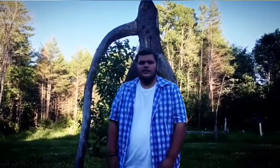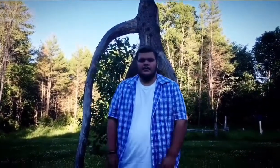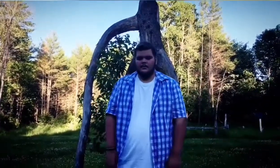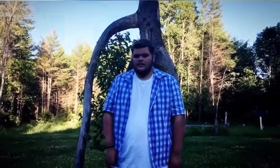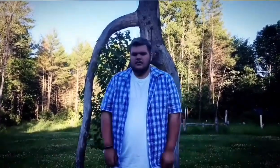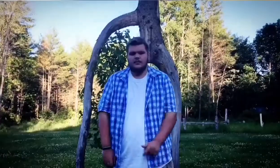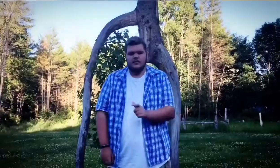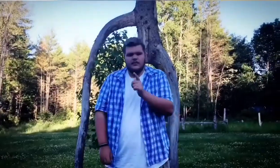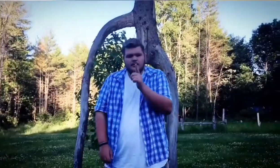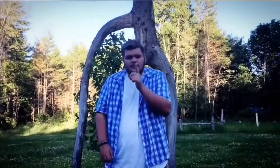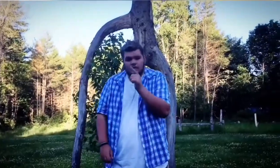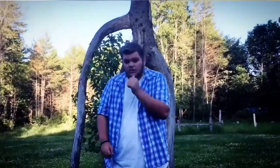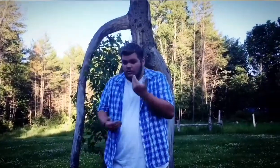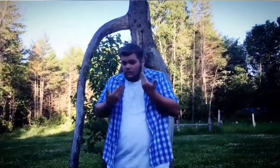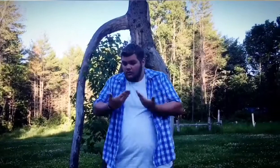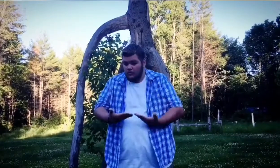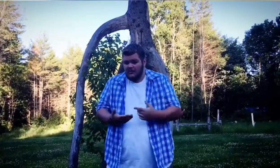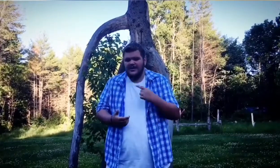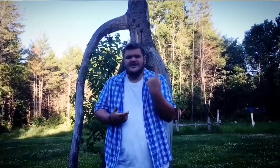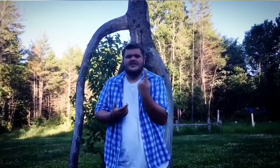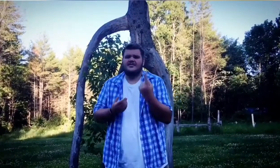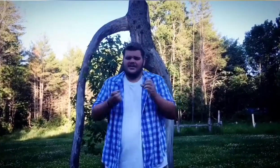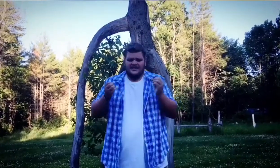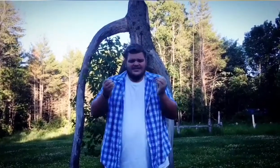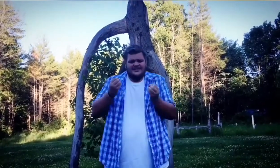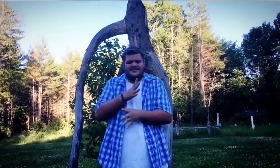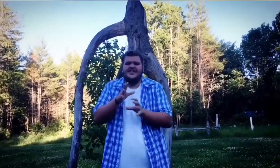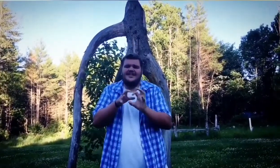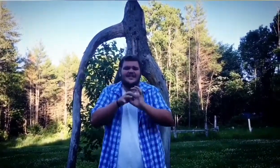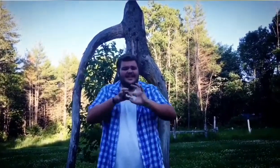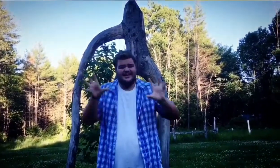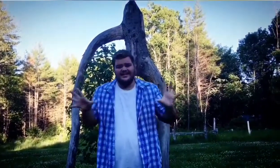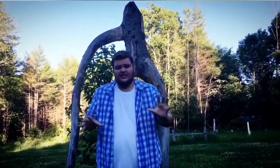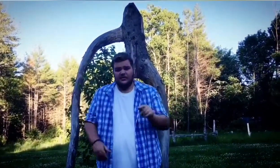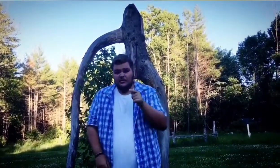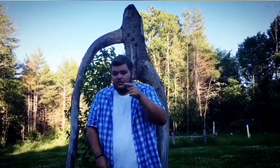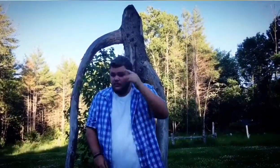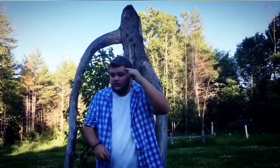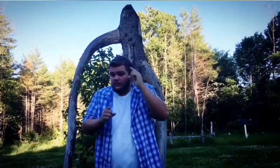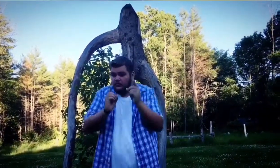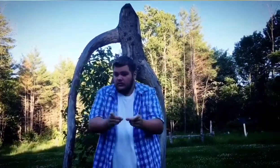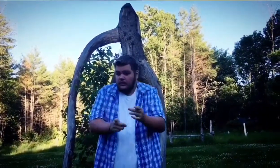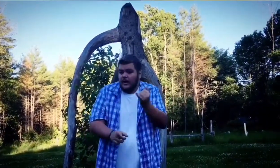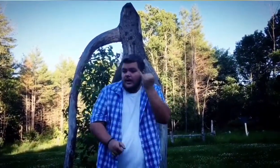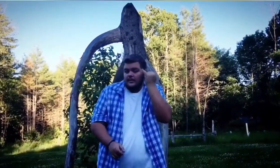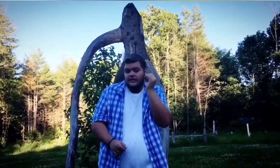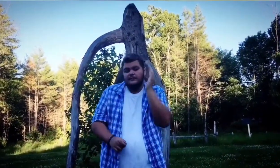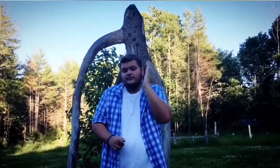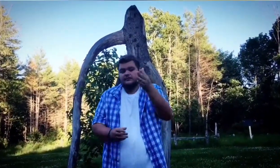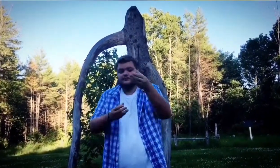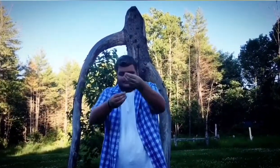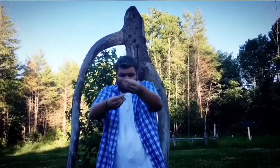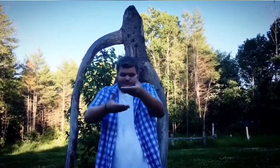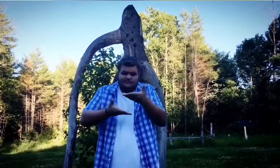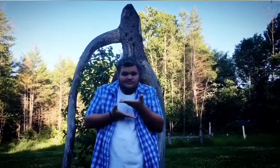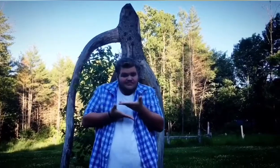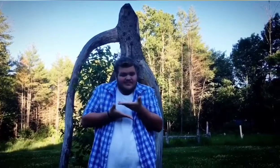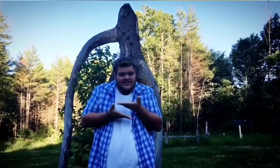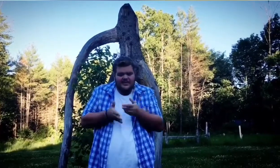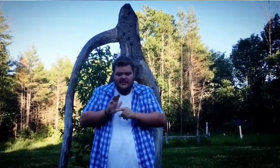I know what love is. Us, I'm not so afraid to let go. You decide if you ever come to let me know.